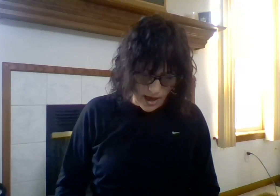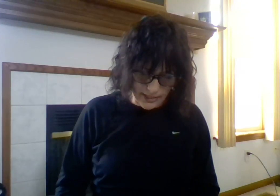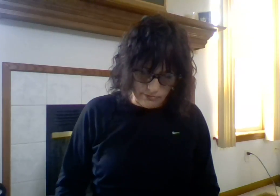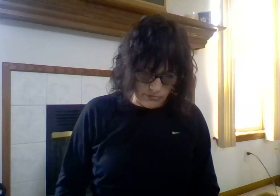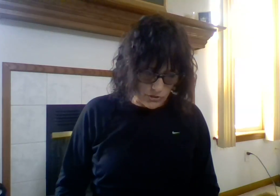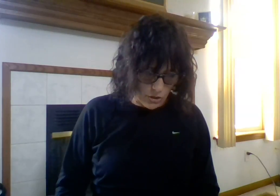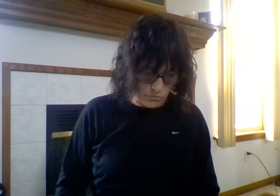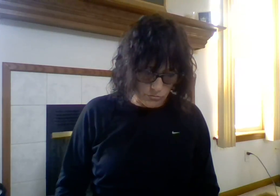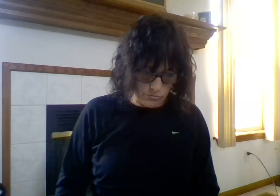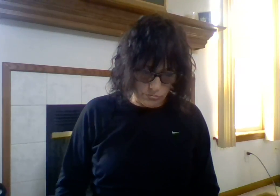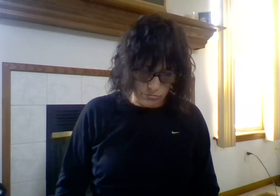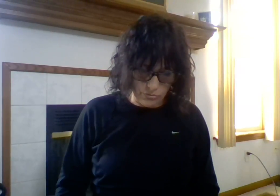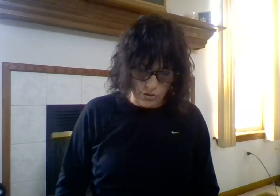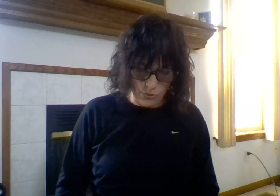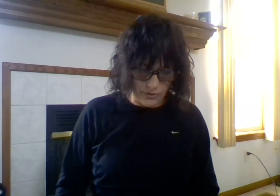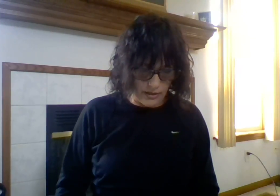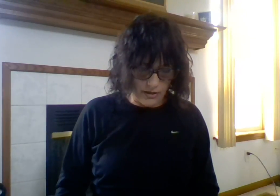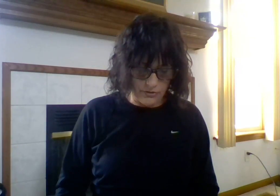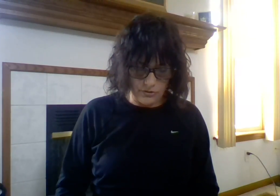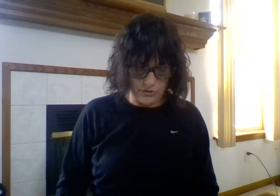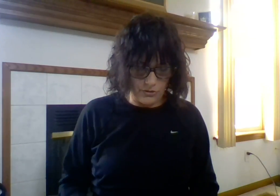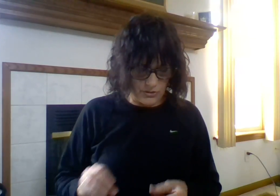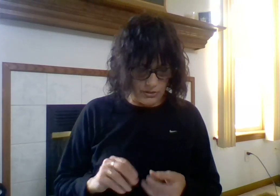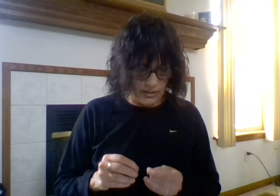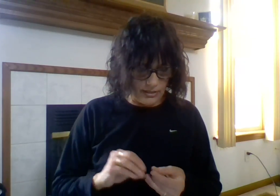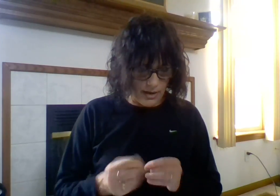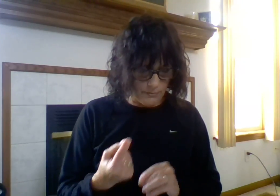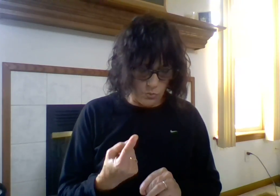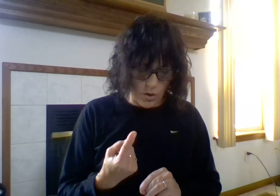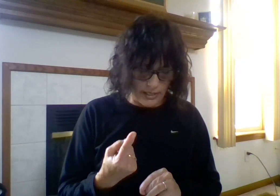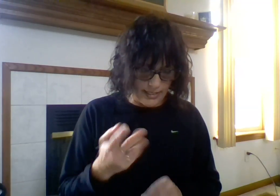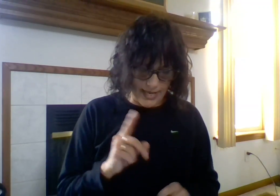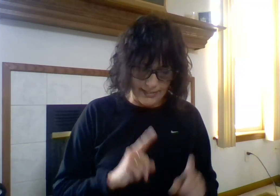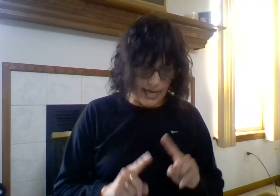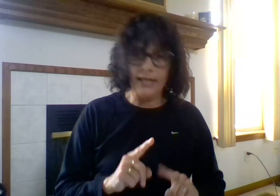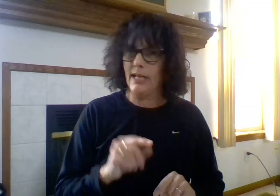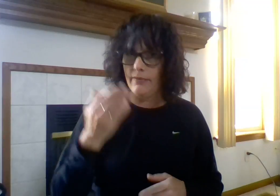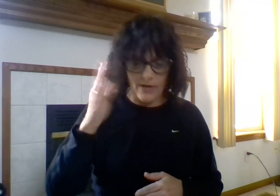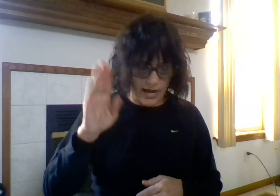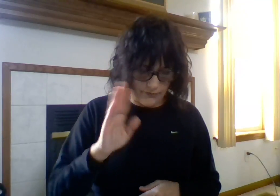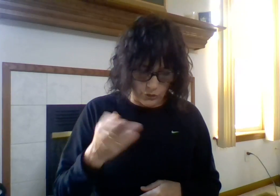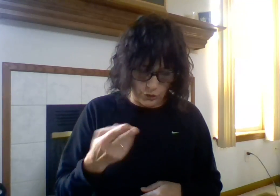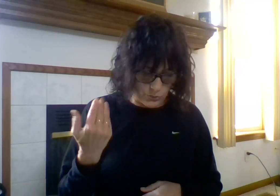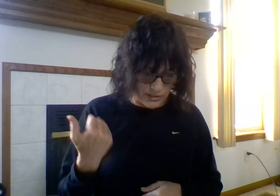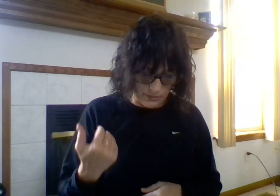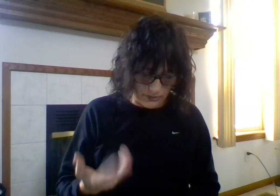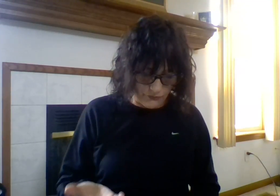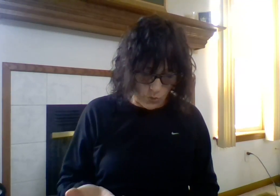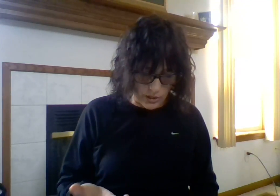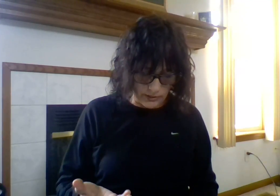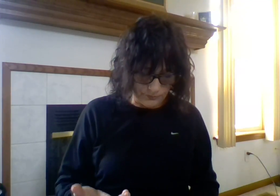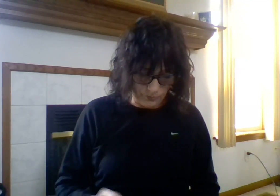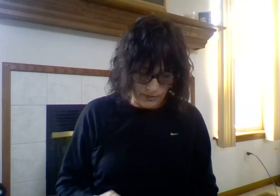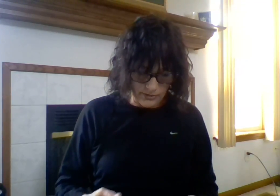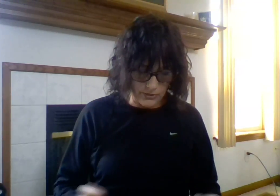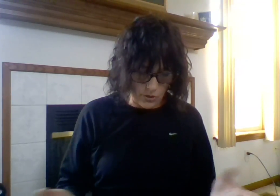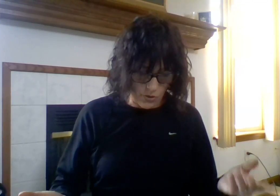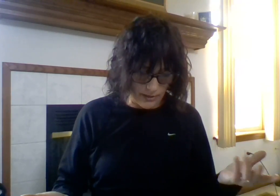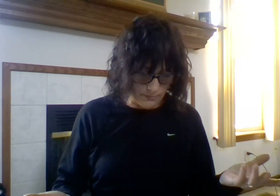I don't know the others. There's number 1, that sign, I've not ever used it before, so I'm